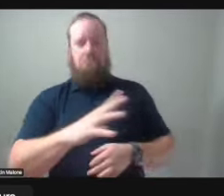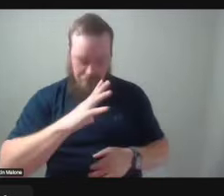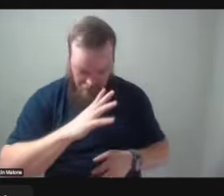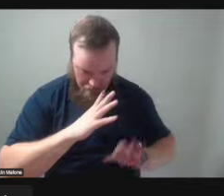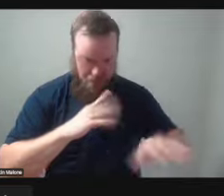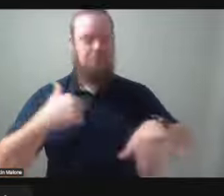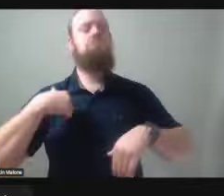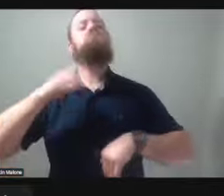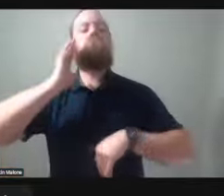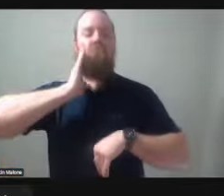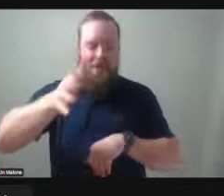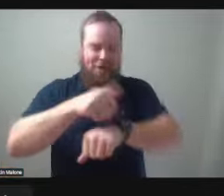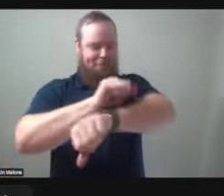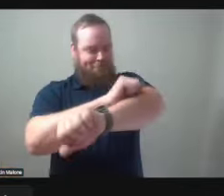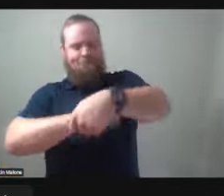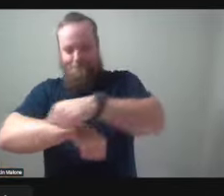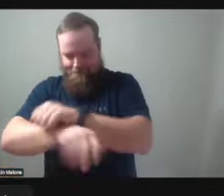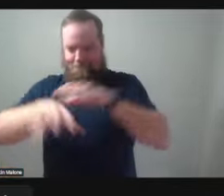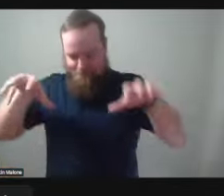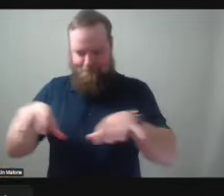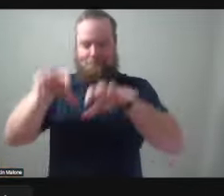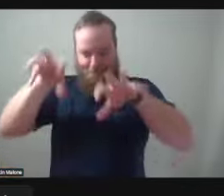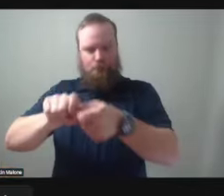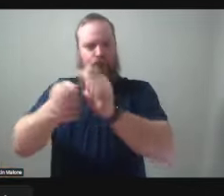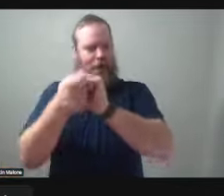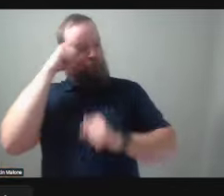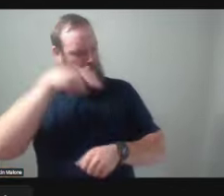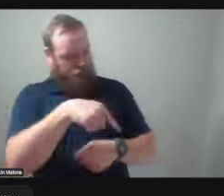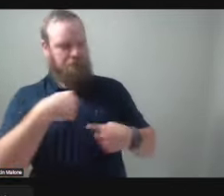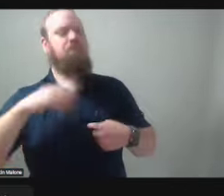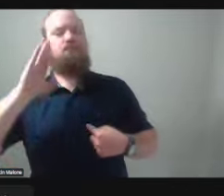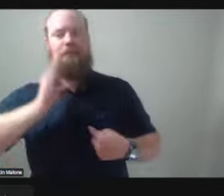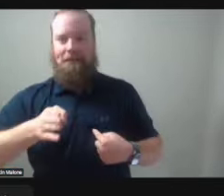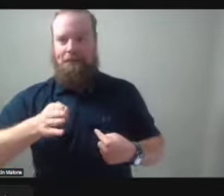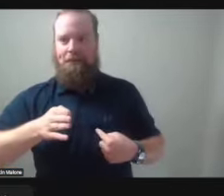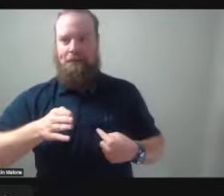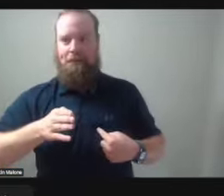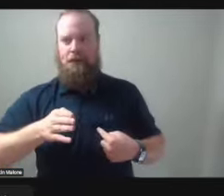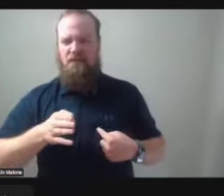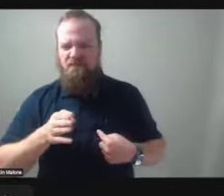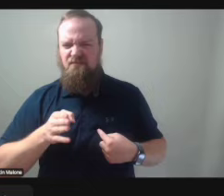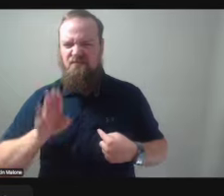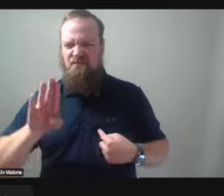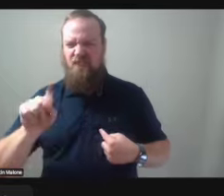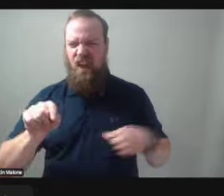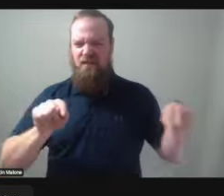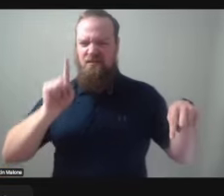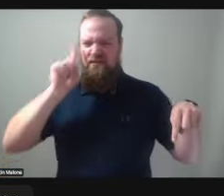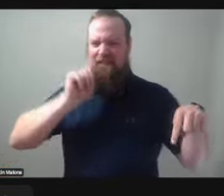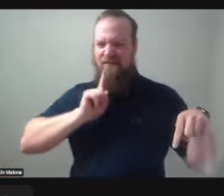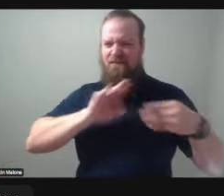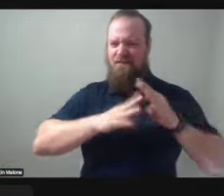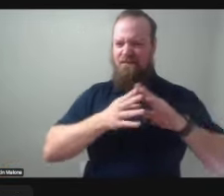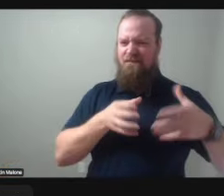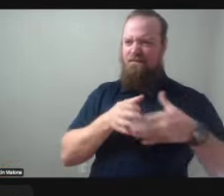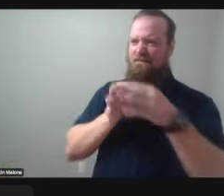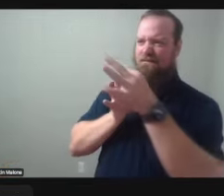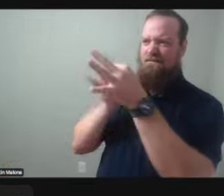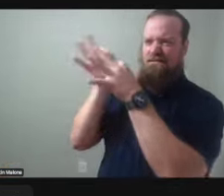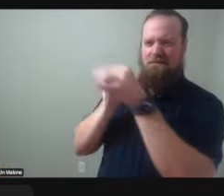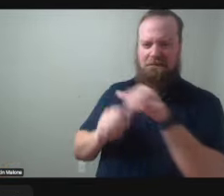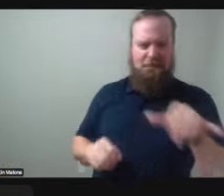behalf of deaf people. That's what true allyship looks like, being willing to be in the trenches and do